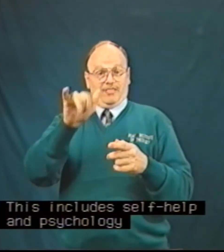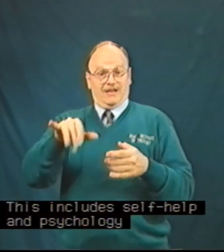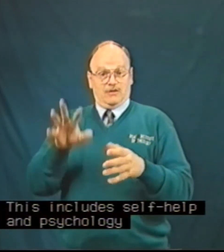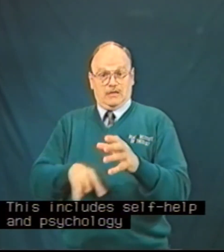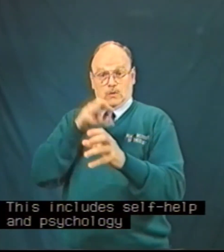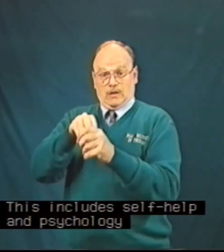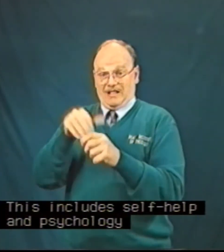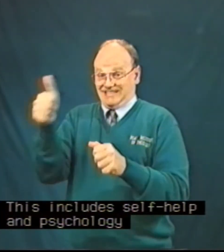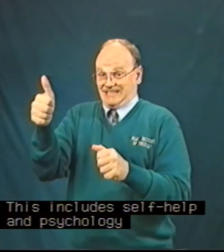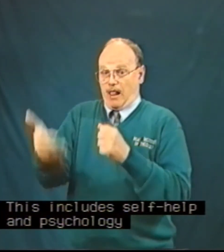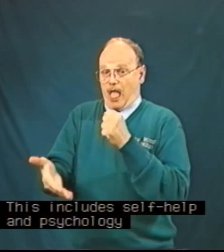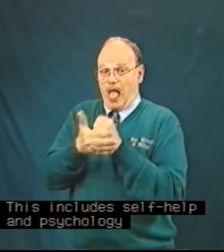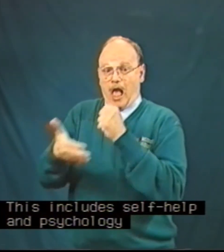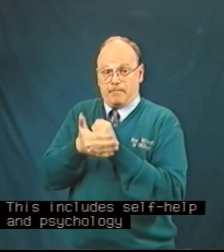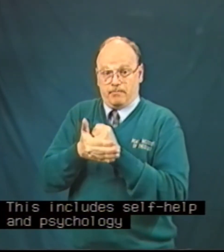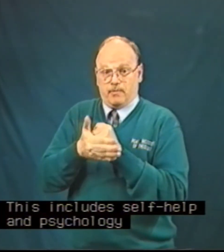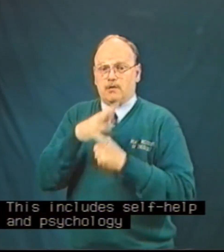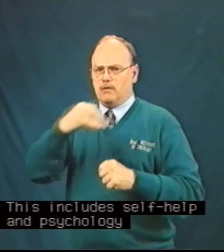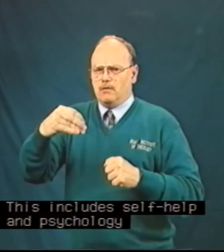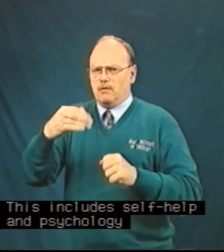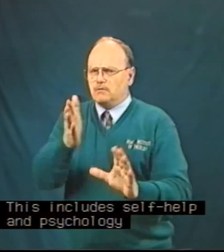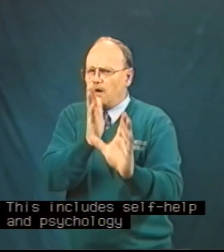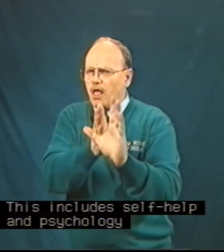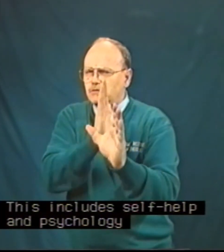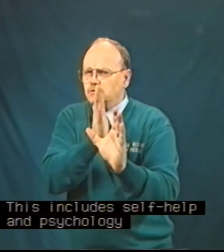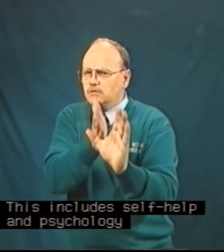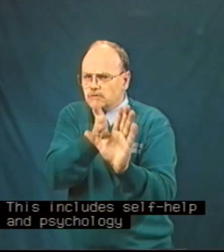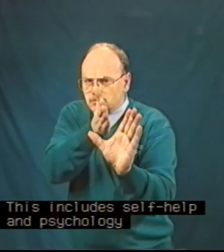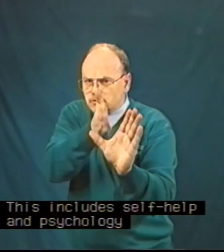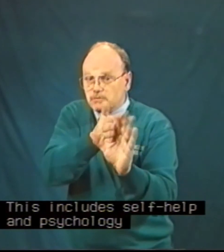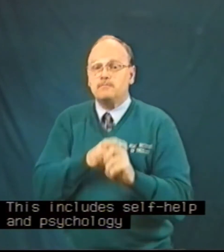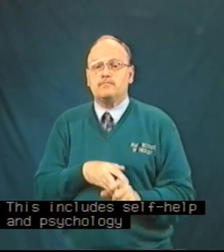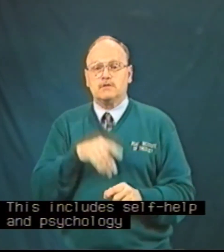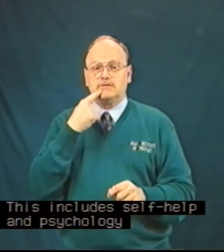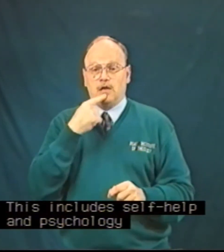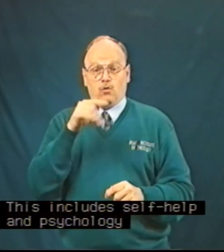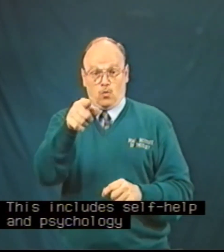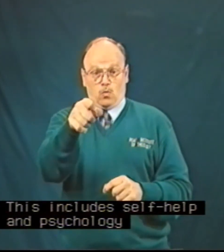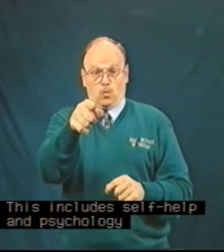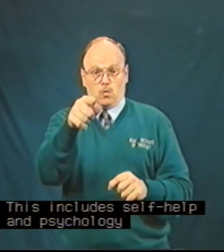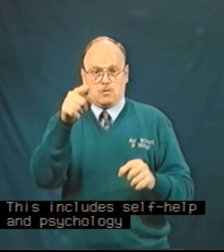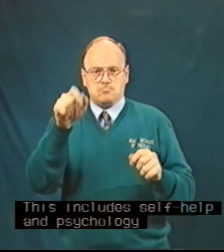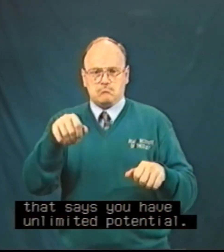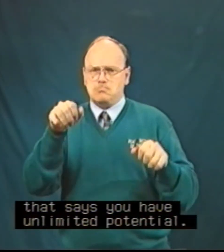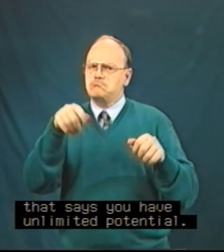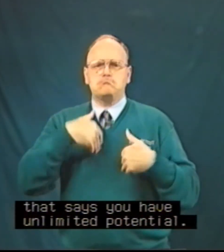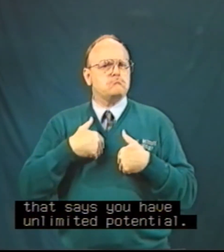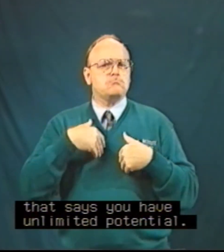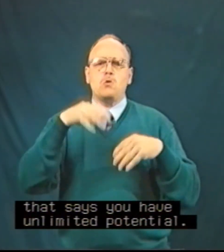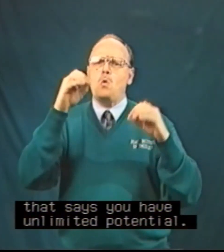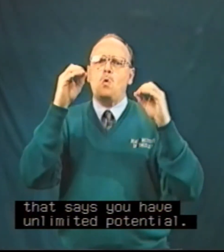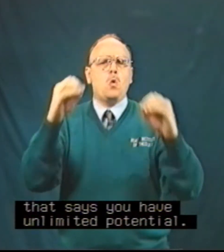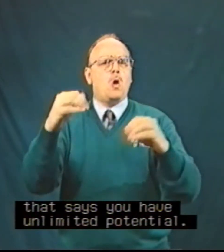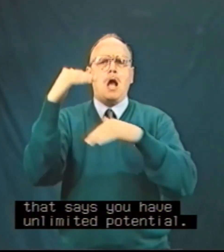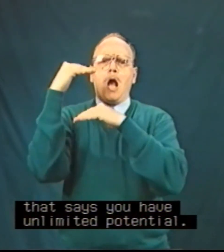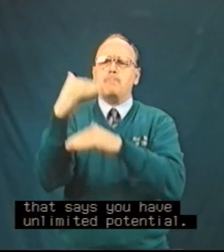This includes self-help and psychology that says you have